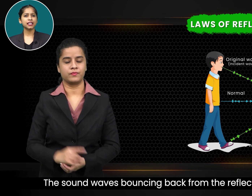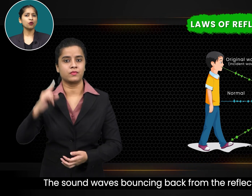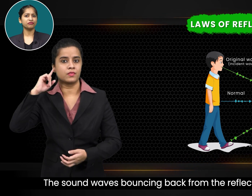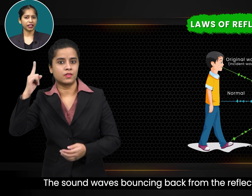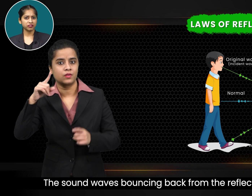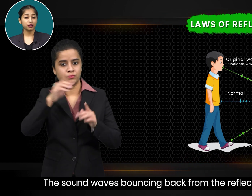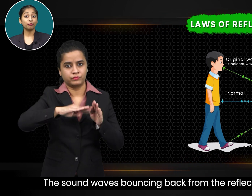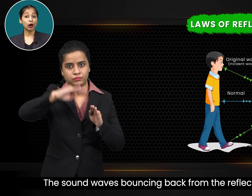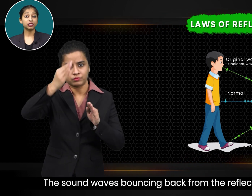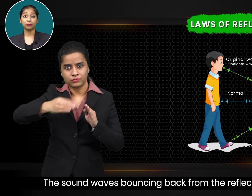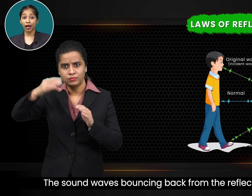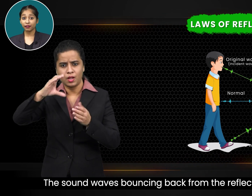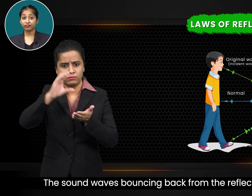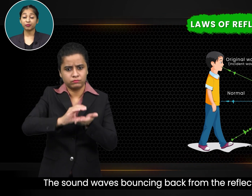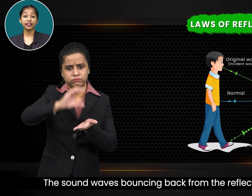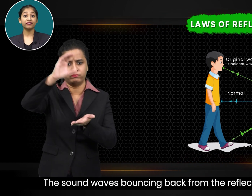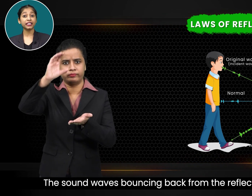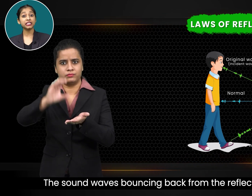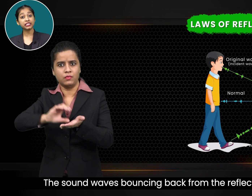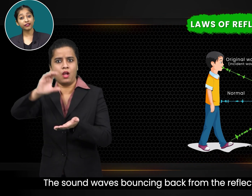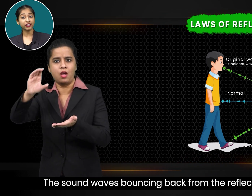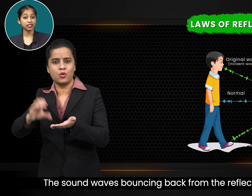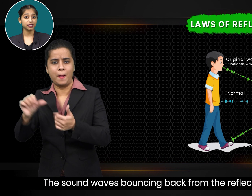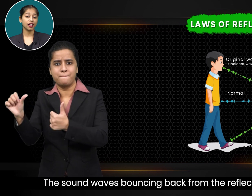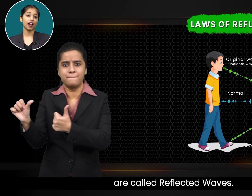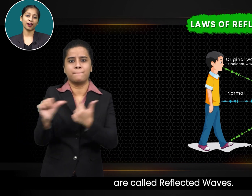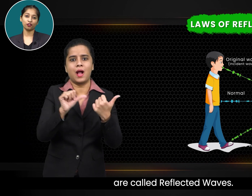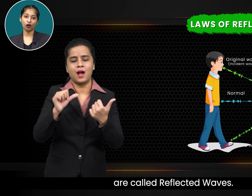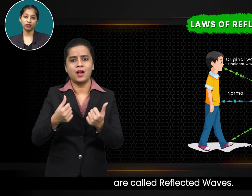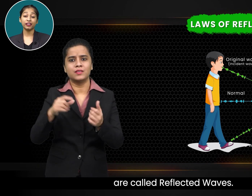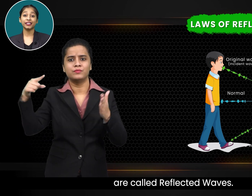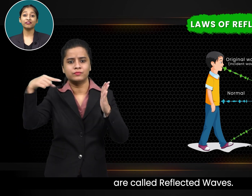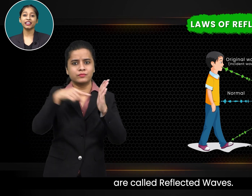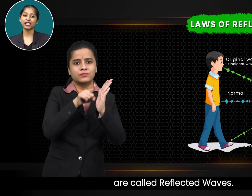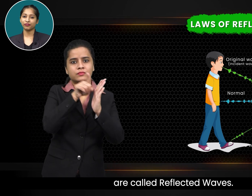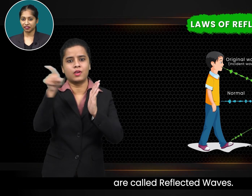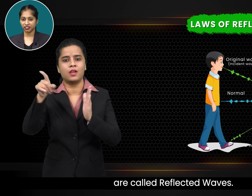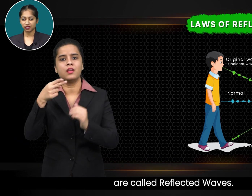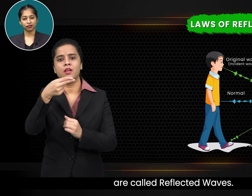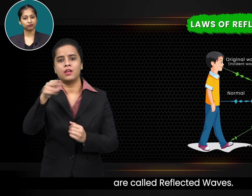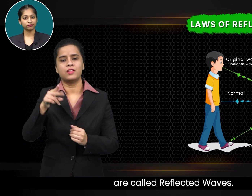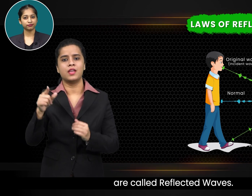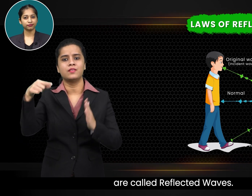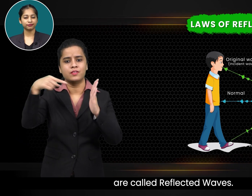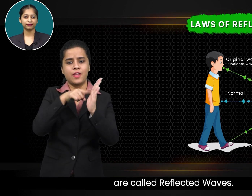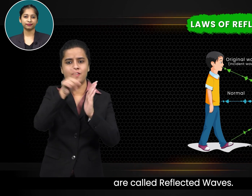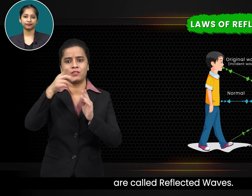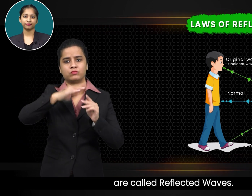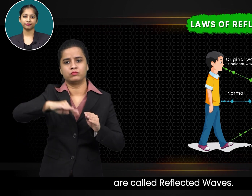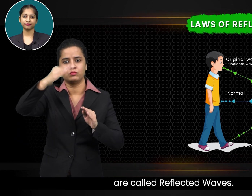The sound waves bouncing back from the reflecting surface are called reflected waves.